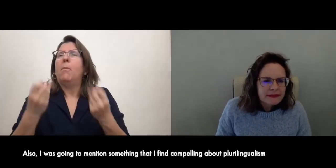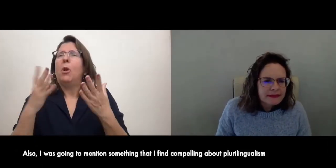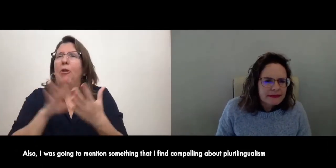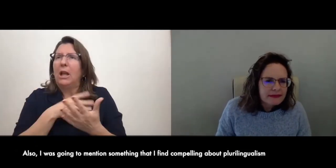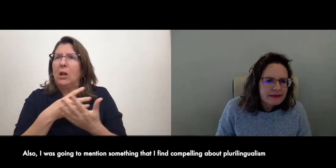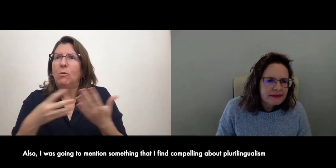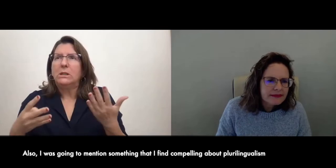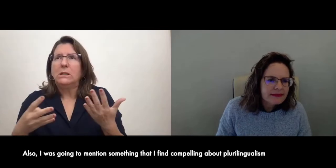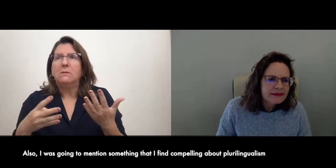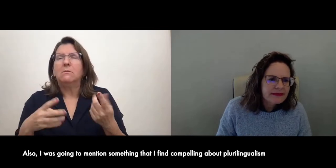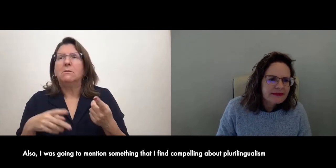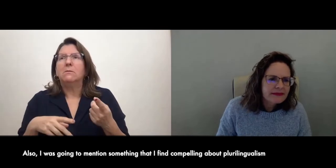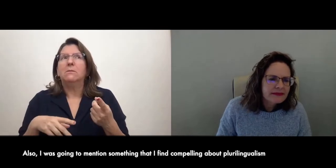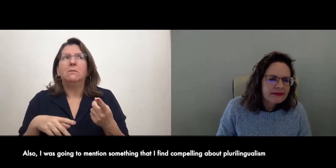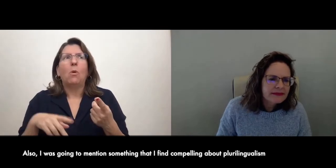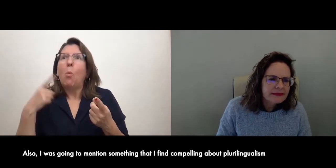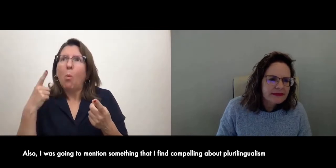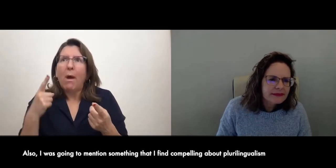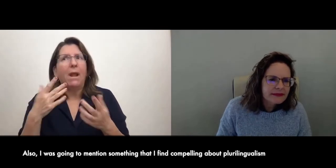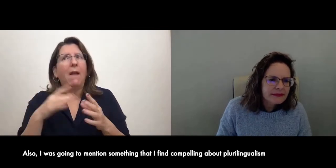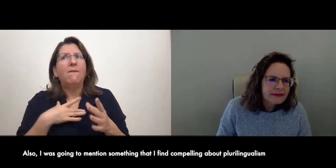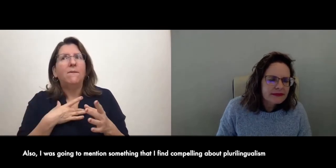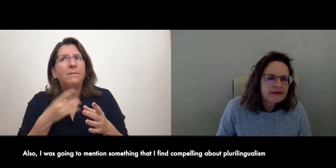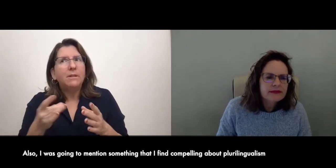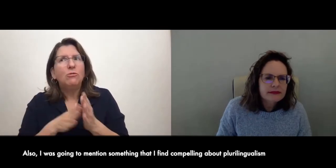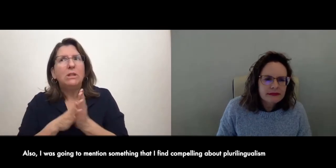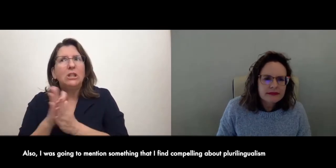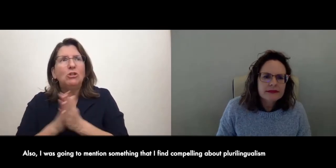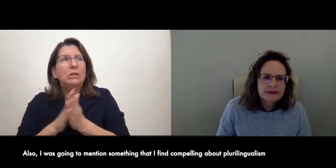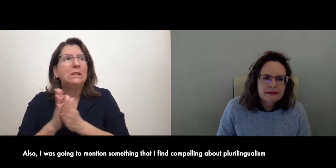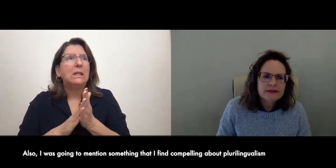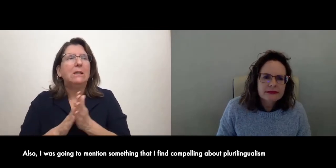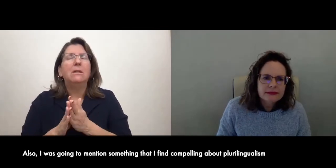plurilingualism. Really, it's quite intriguing.